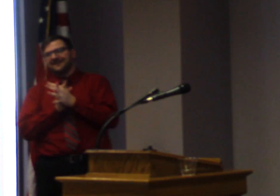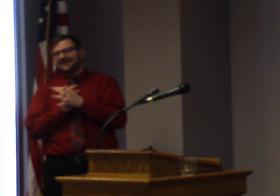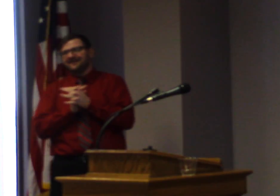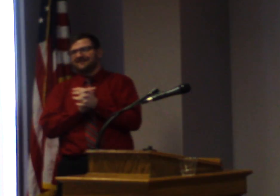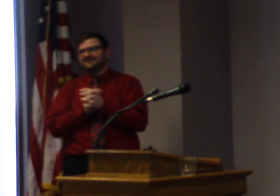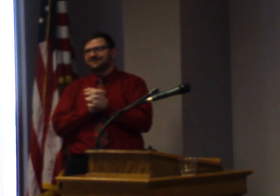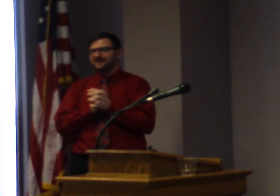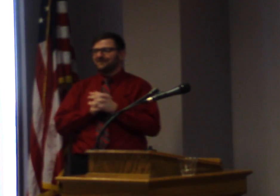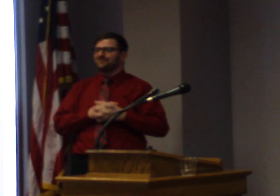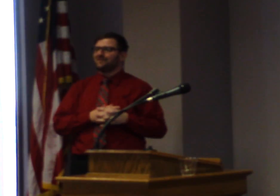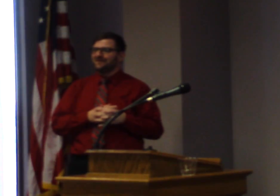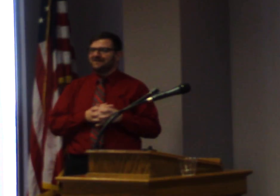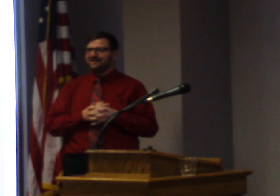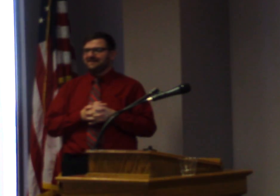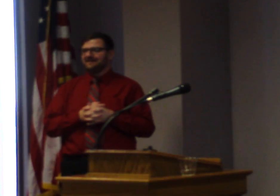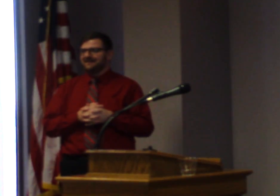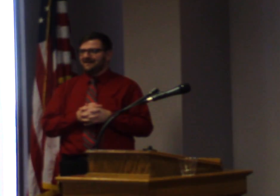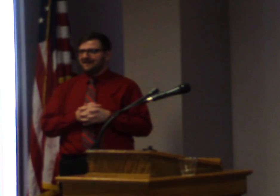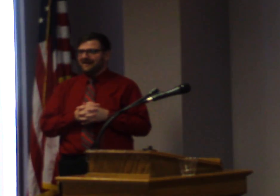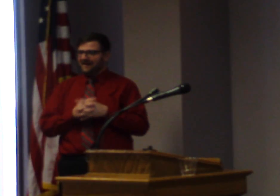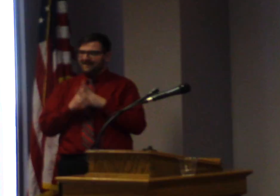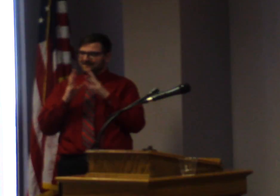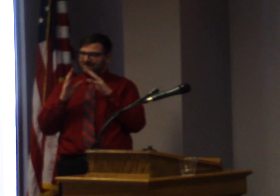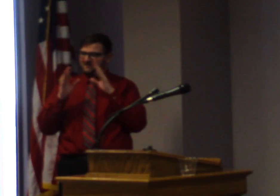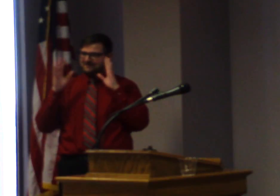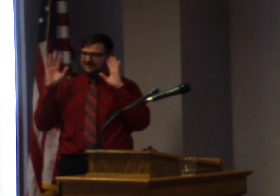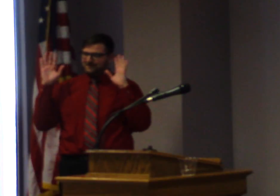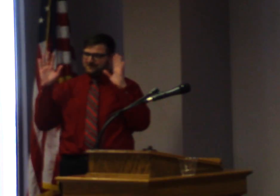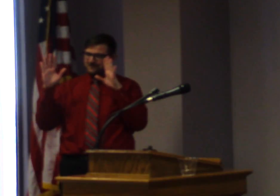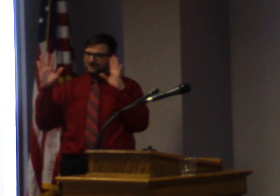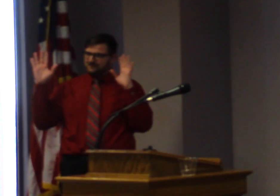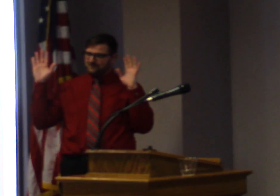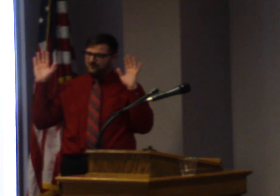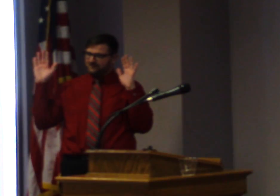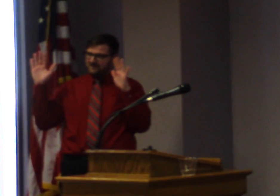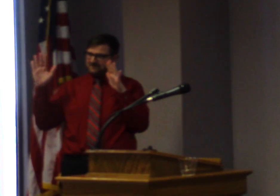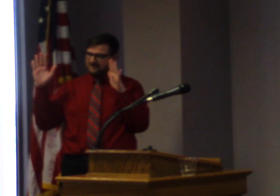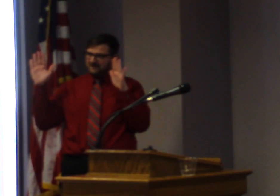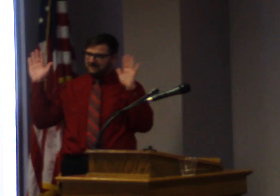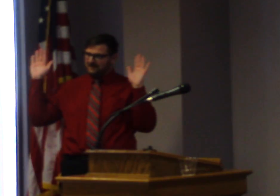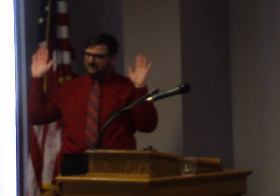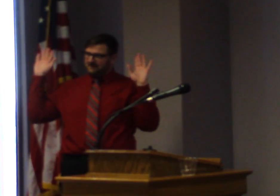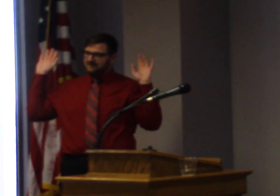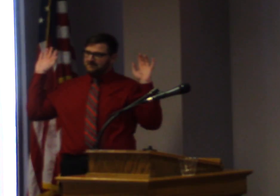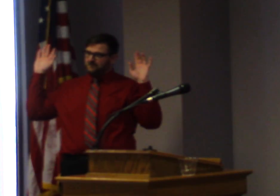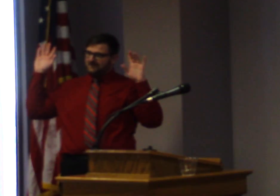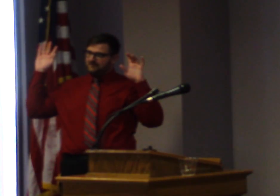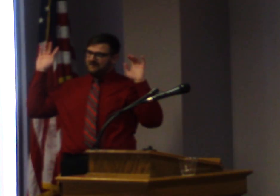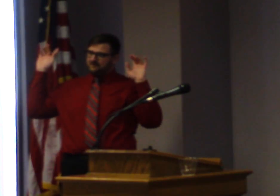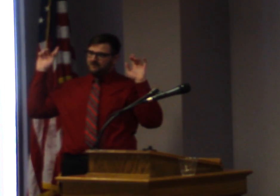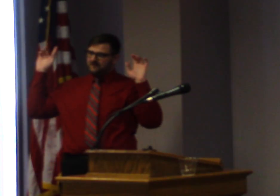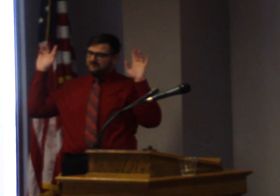And let's see, when I was 14, I had noticed that I was losing some more vision. Like, see, the way mine works